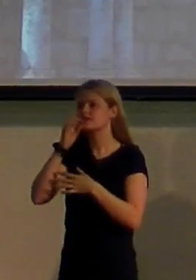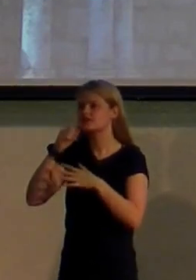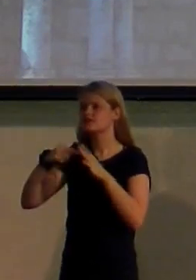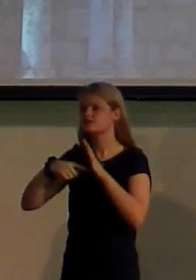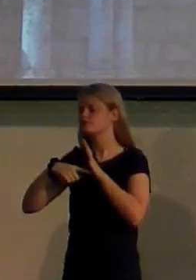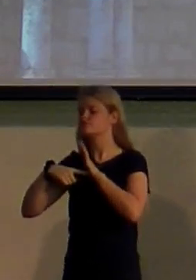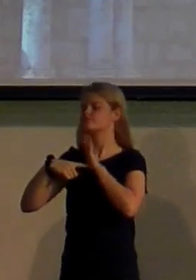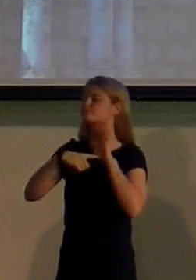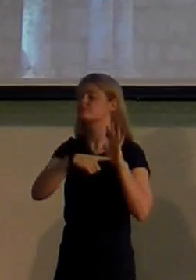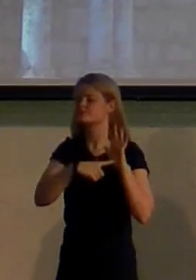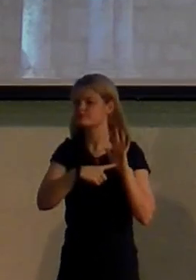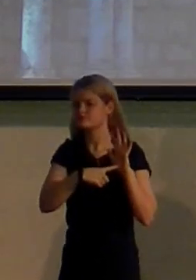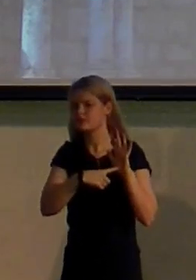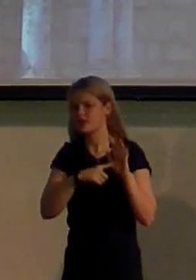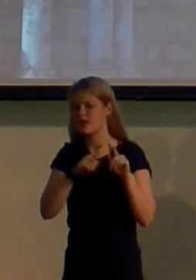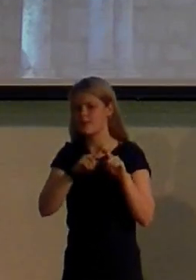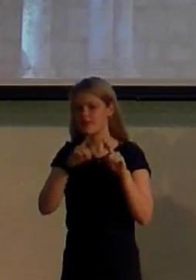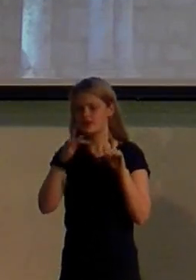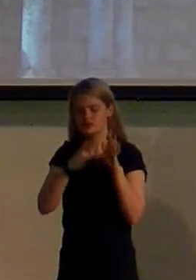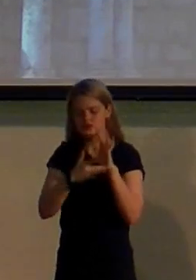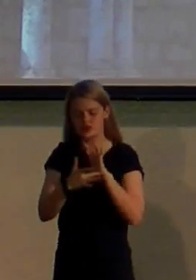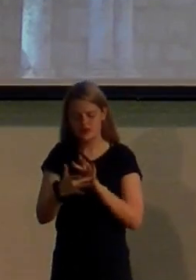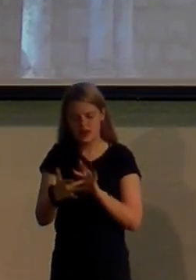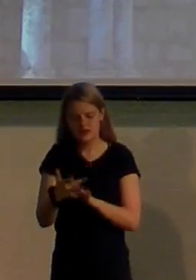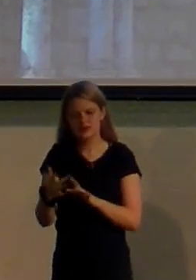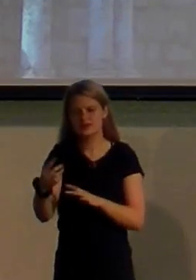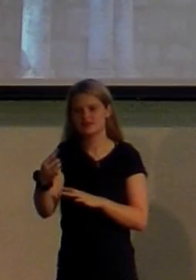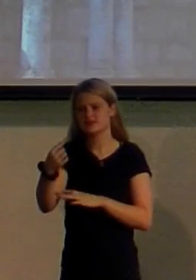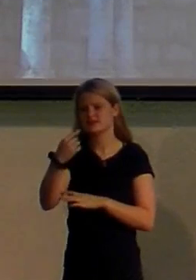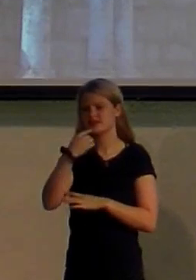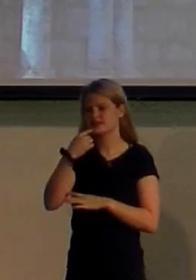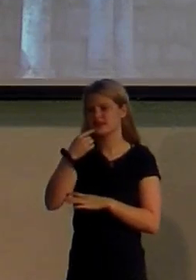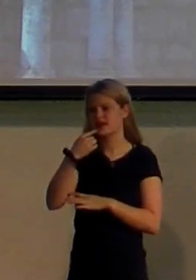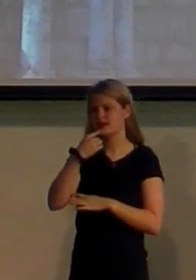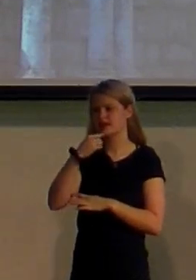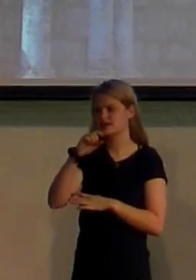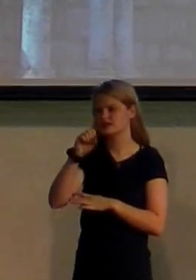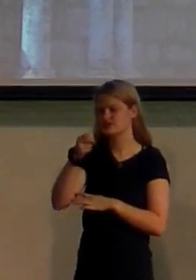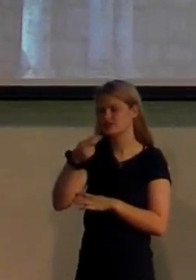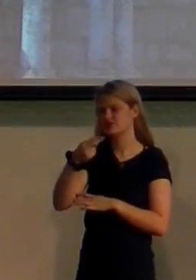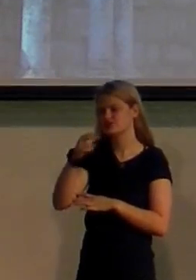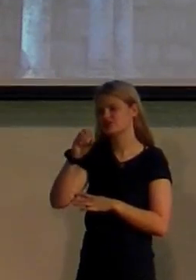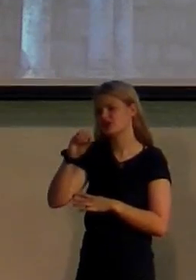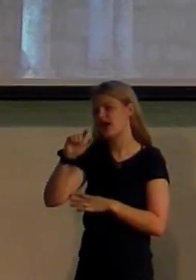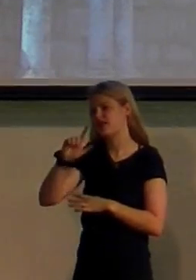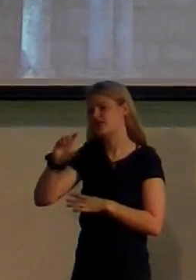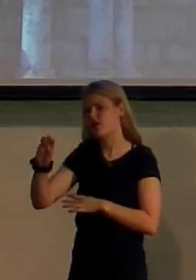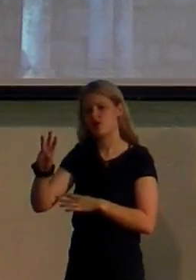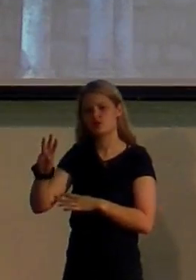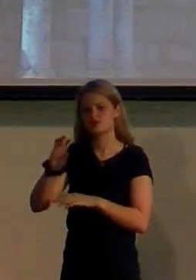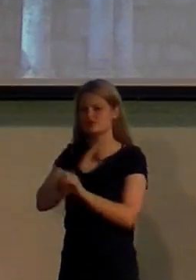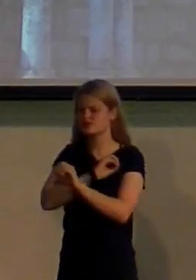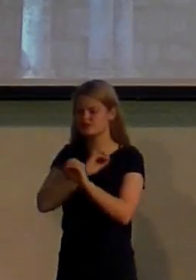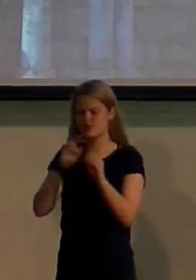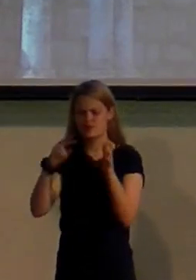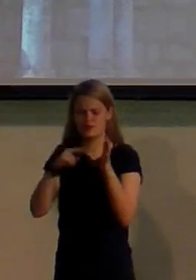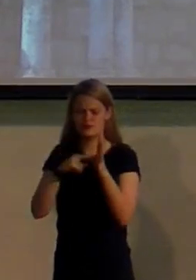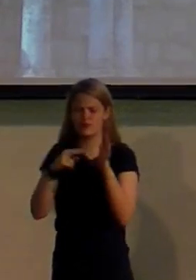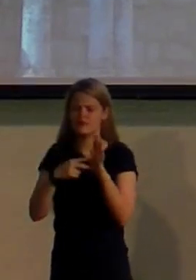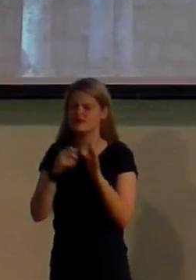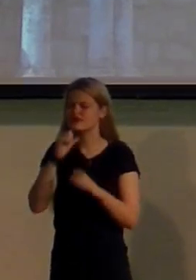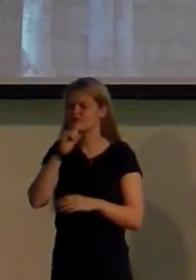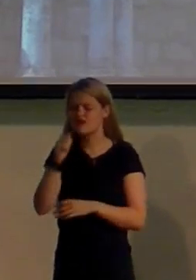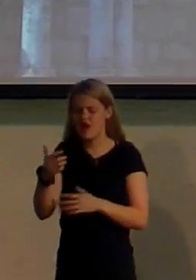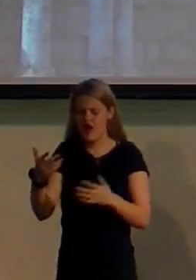men. And Jesus is saying, in essence, that's too shallow. It has no purpose. Not here to display